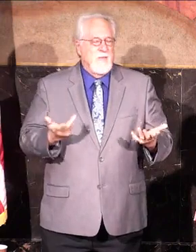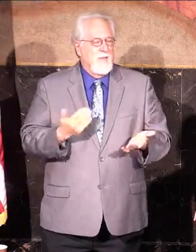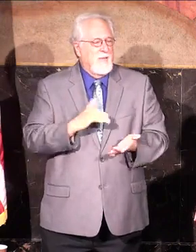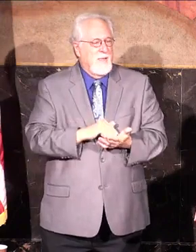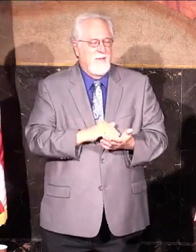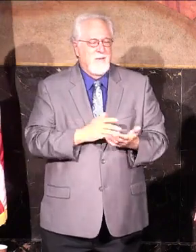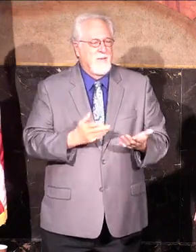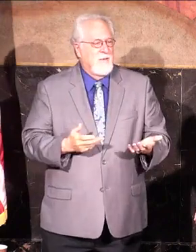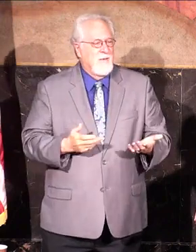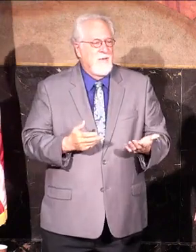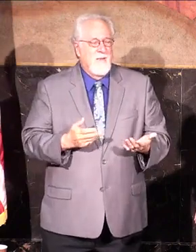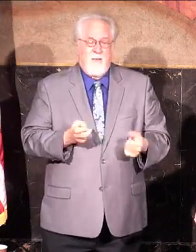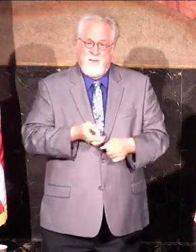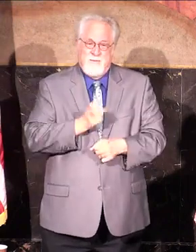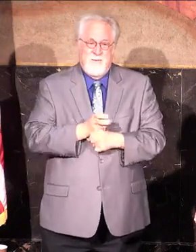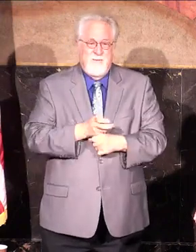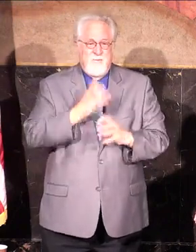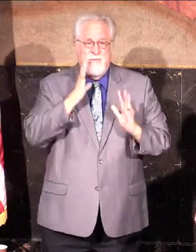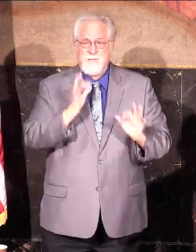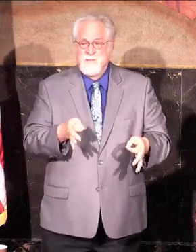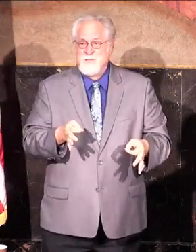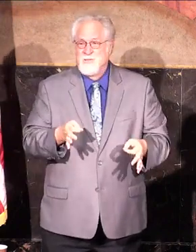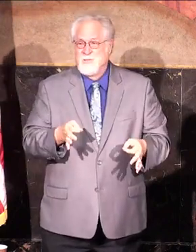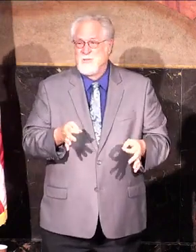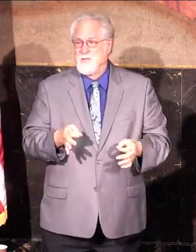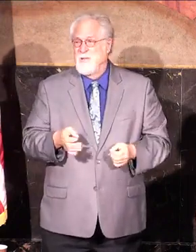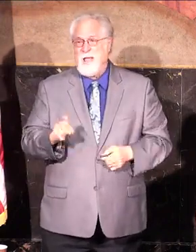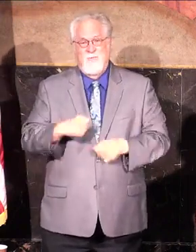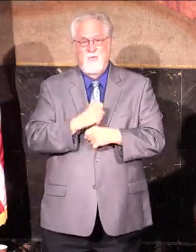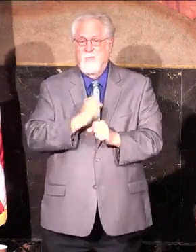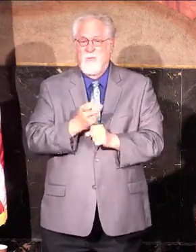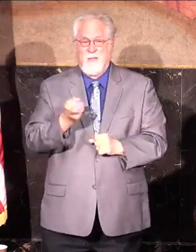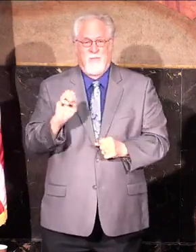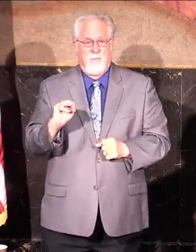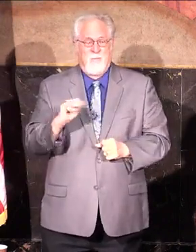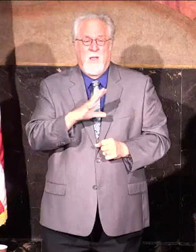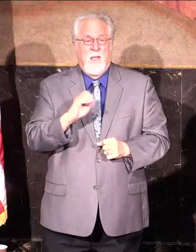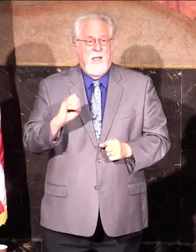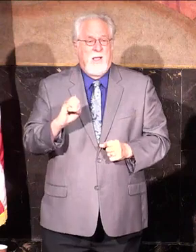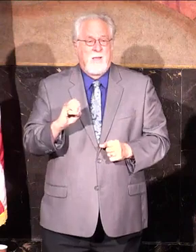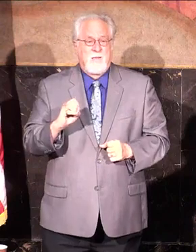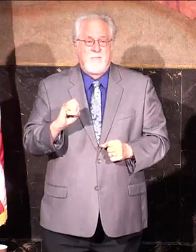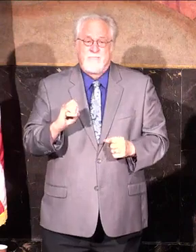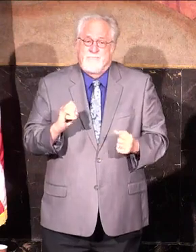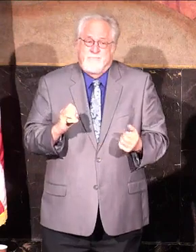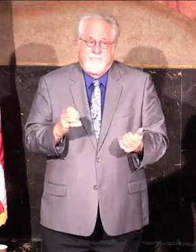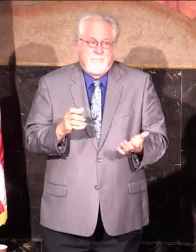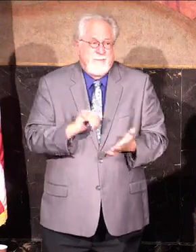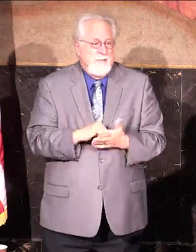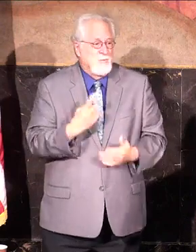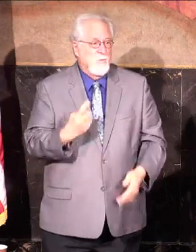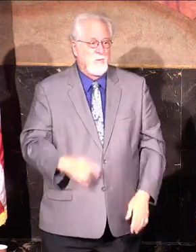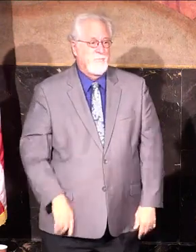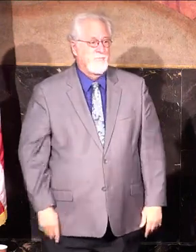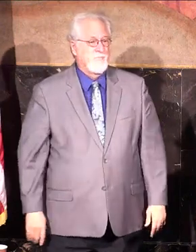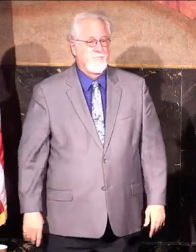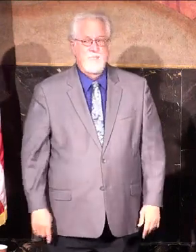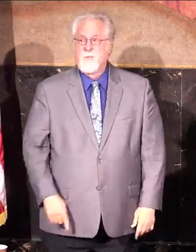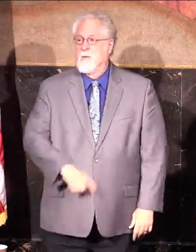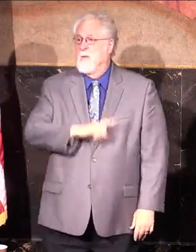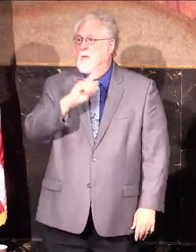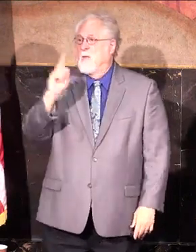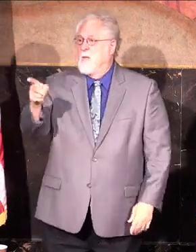the day, very difficult decisions have to be made, and this is just one of those. Yes,